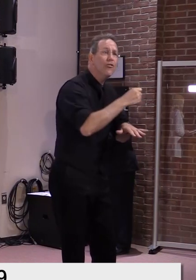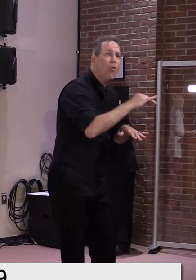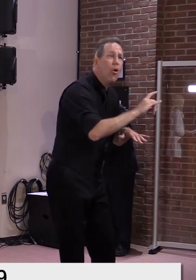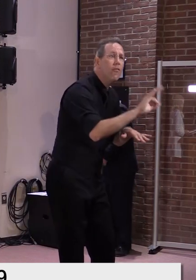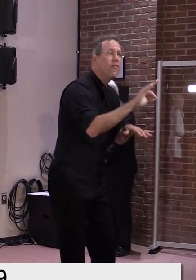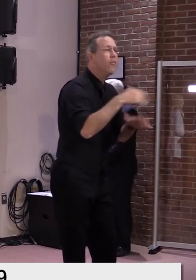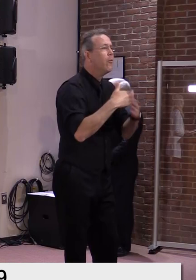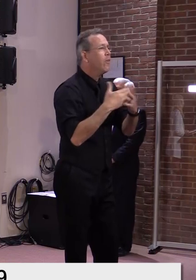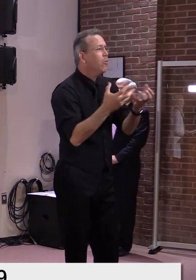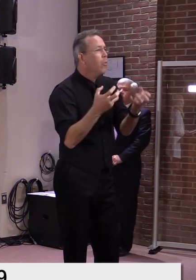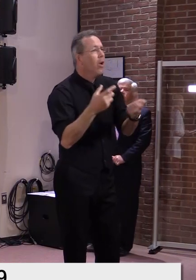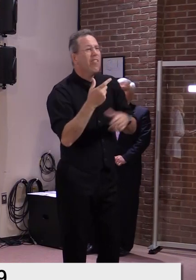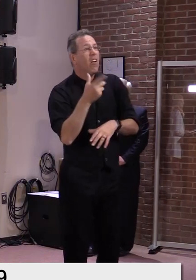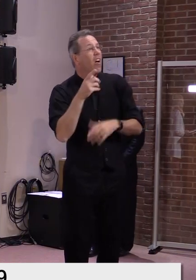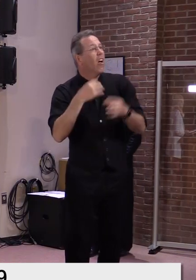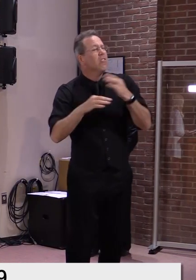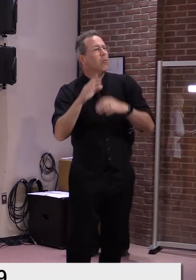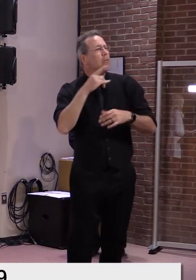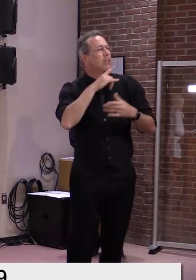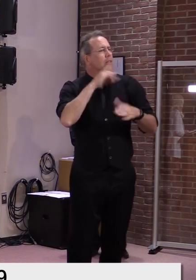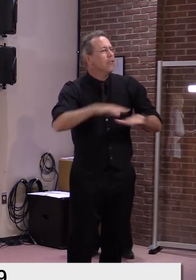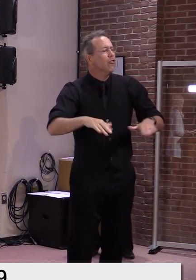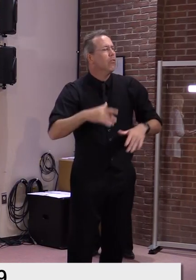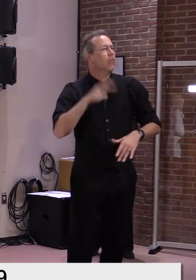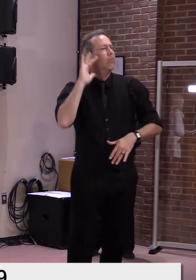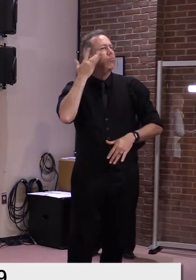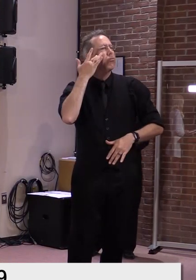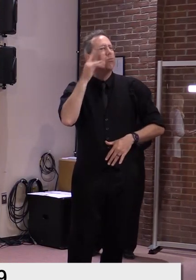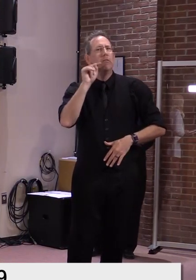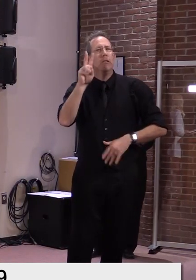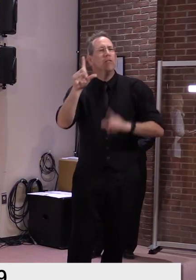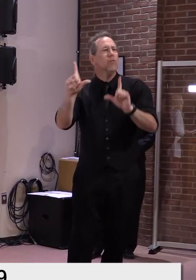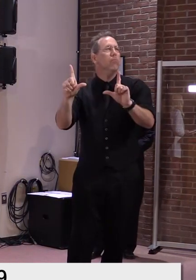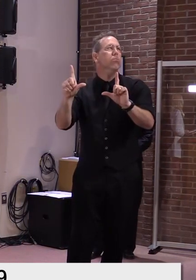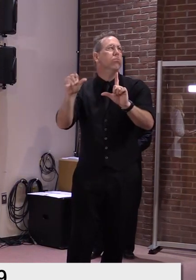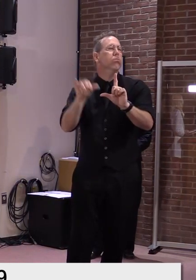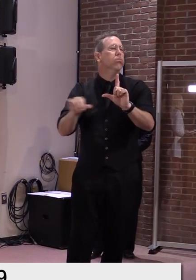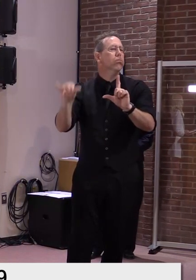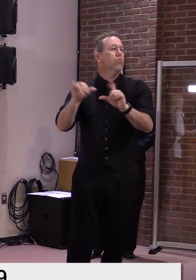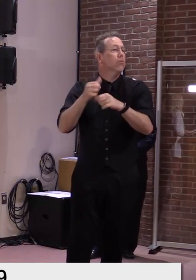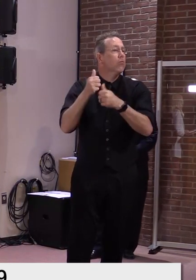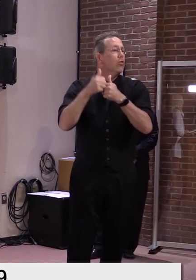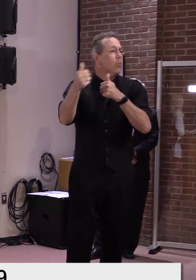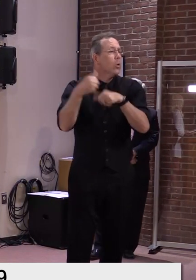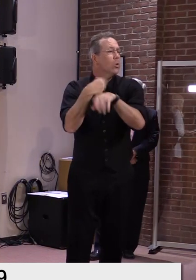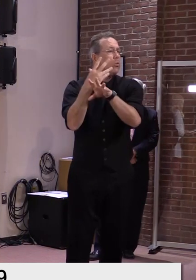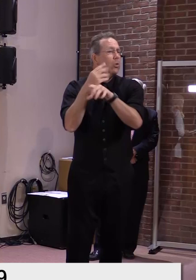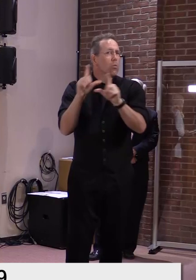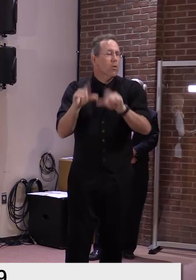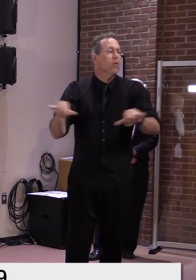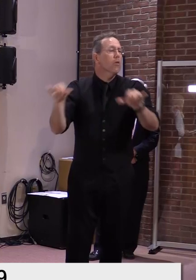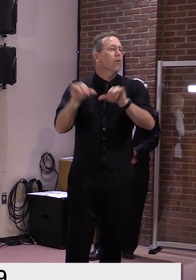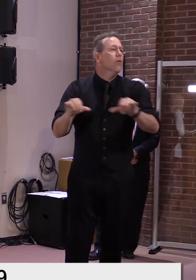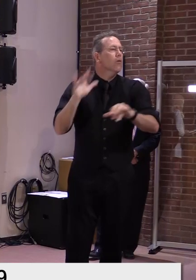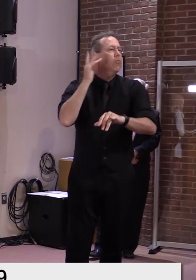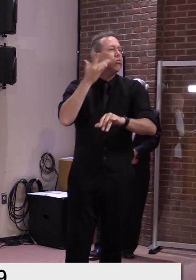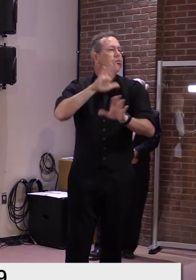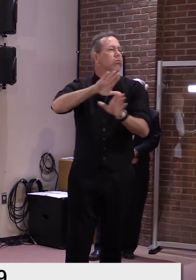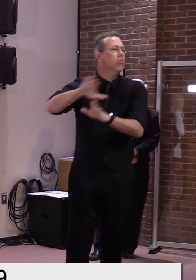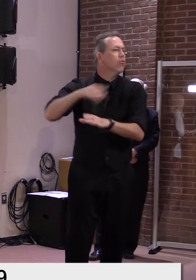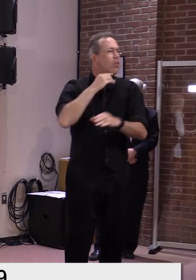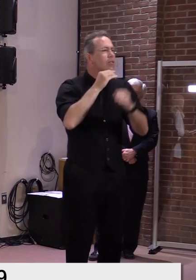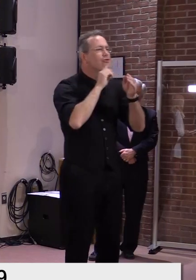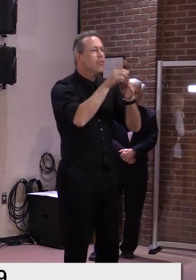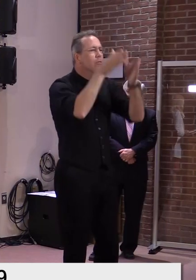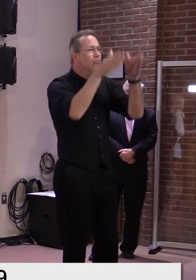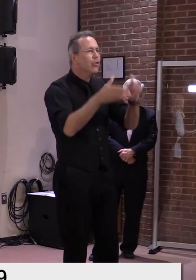challenge themselves in a supportive environment. While we often see these activities as just regular components of childhood and